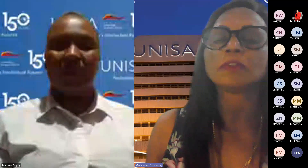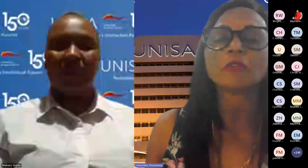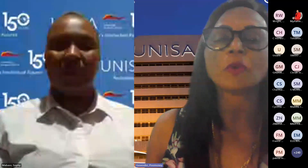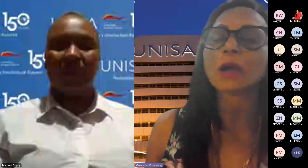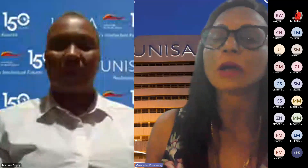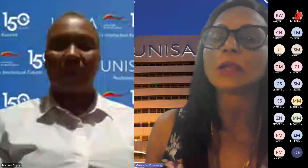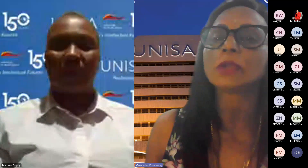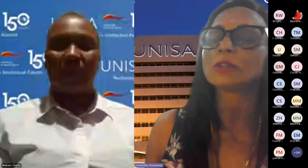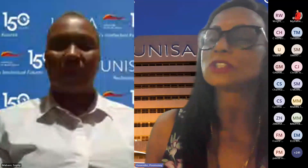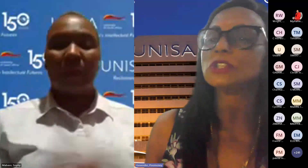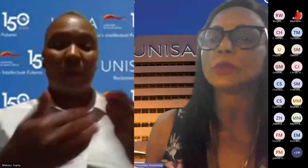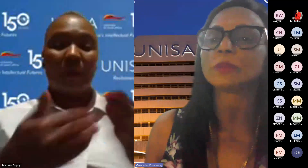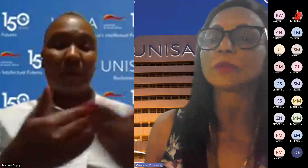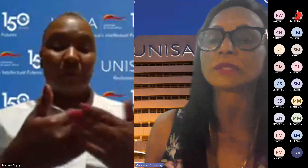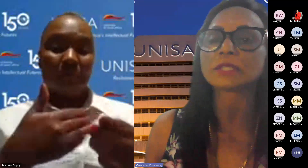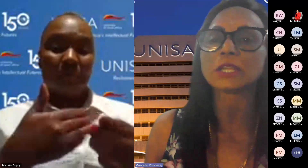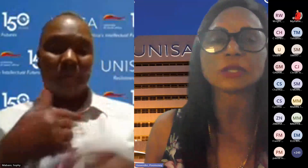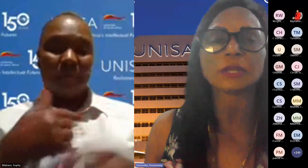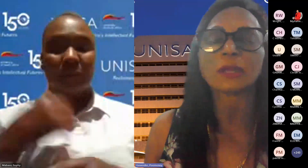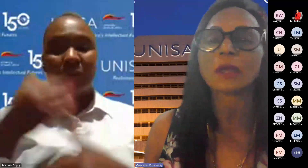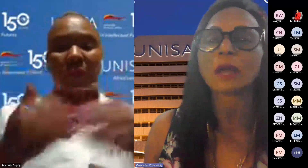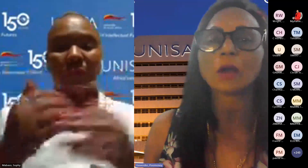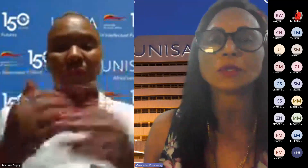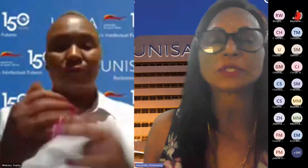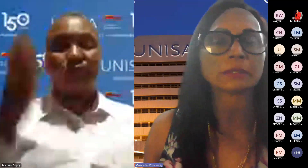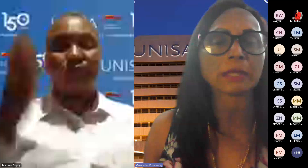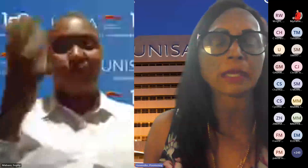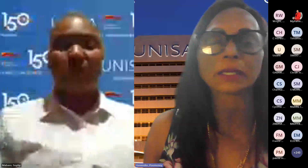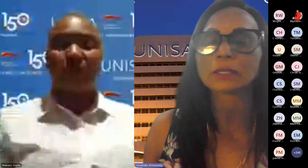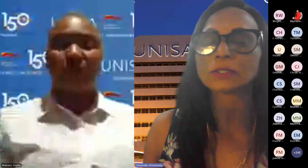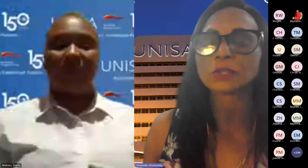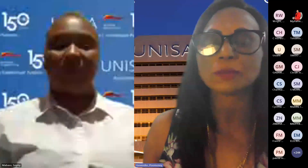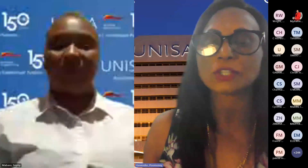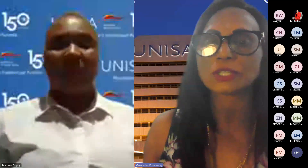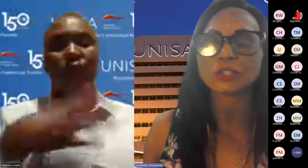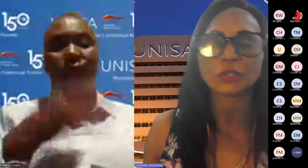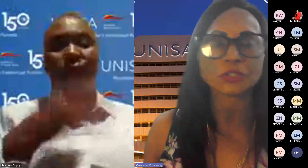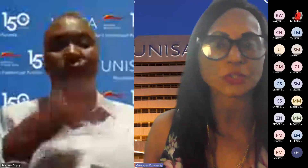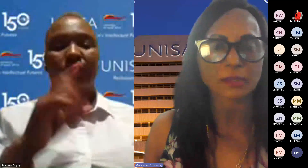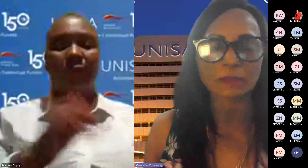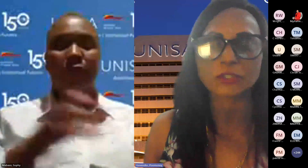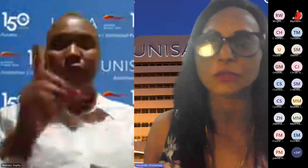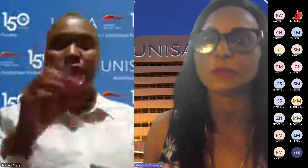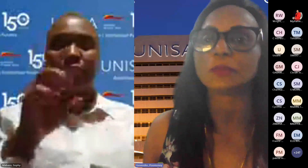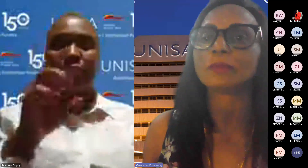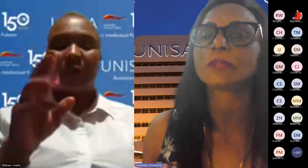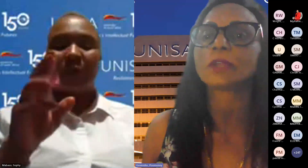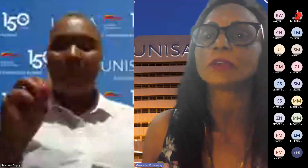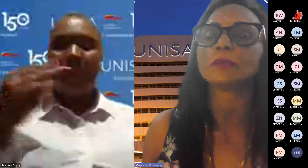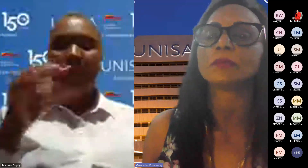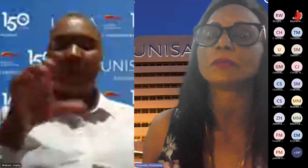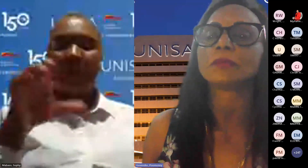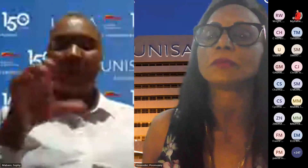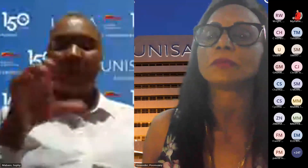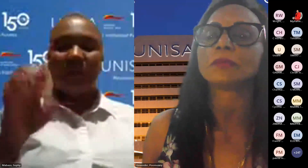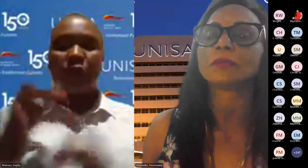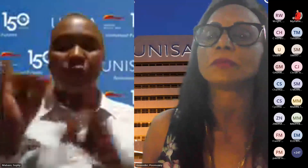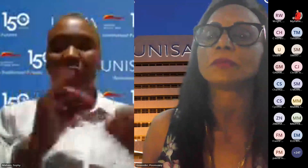So before I continue with the presentation, I would like Dr. Mpashlele to introduce herself to you. Thank